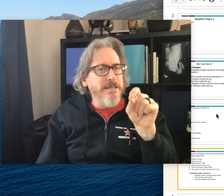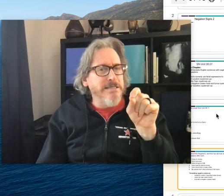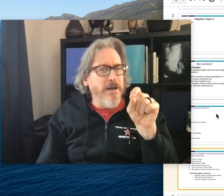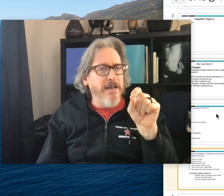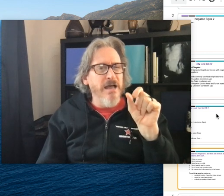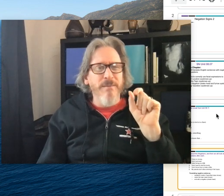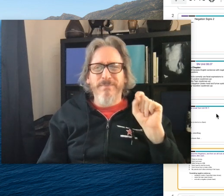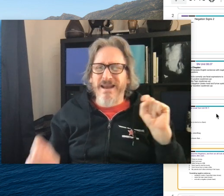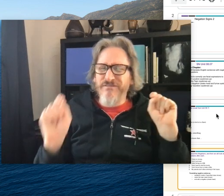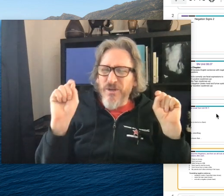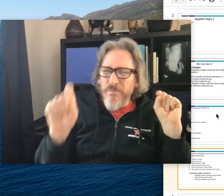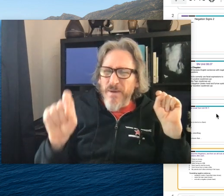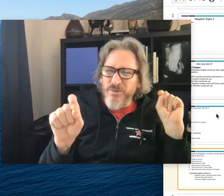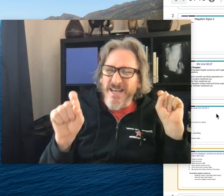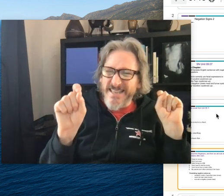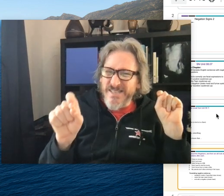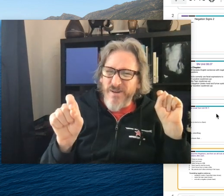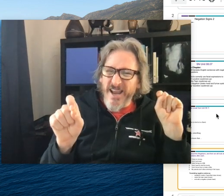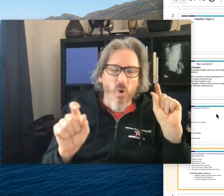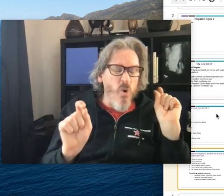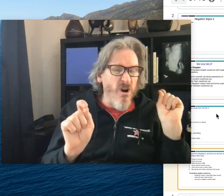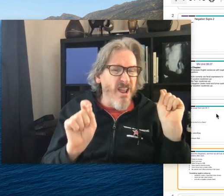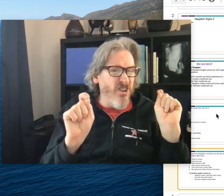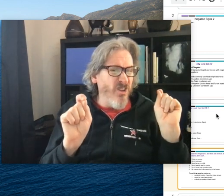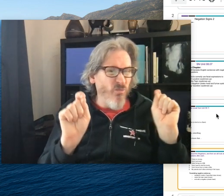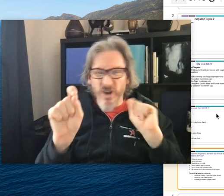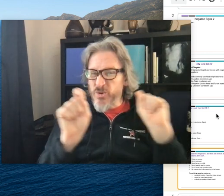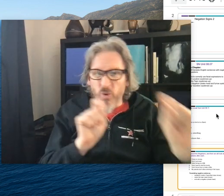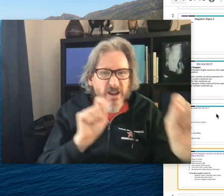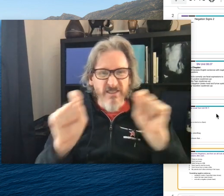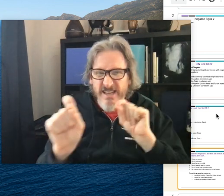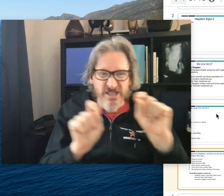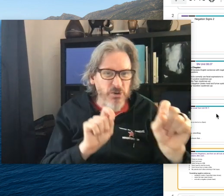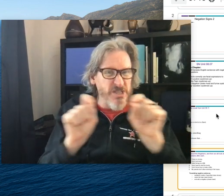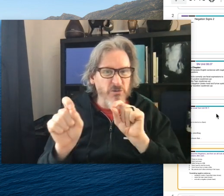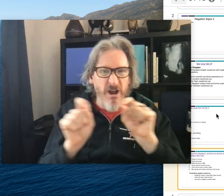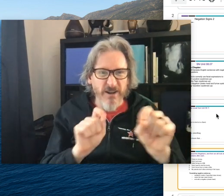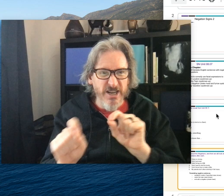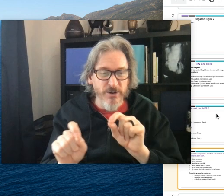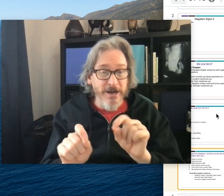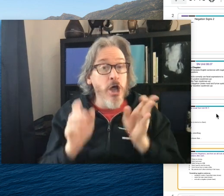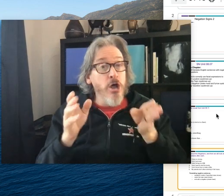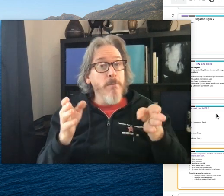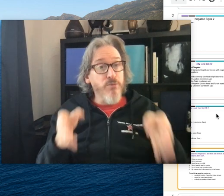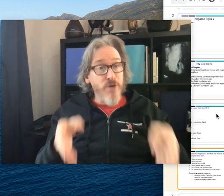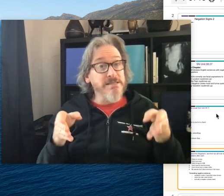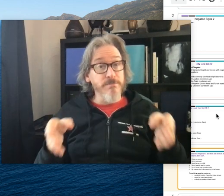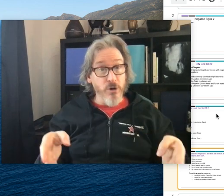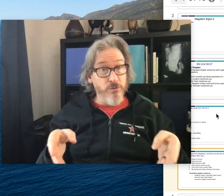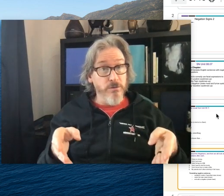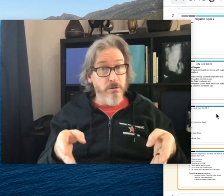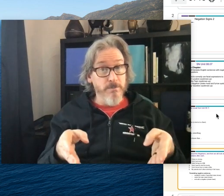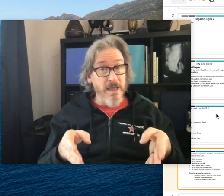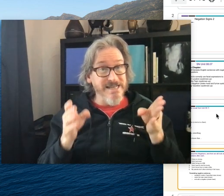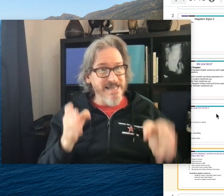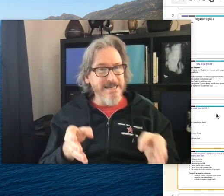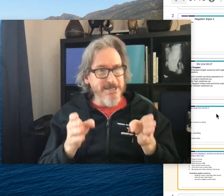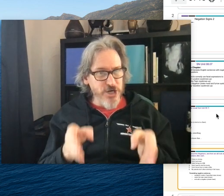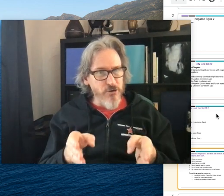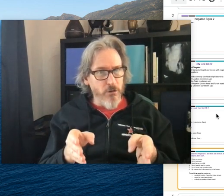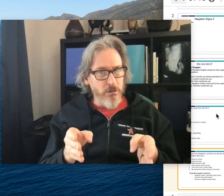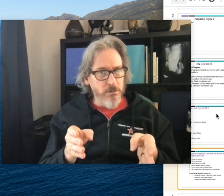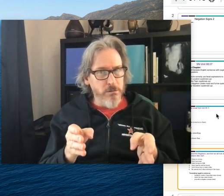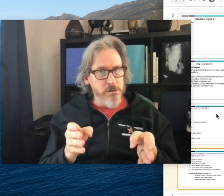like it should be this way, but I feel better doing it this way. Or which one of these two is the right way to do it? Practice them both. Because